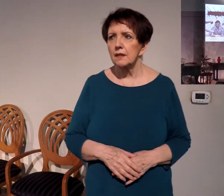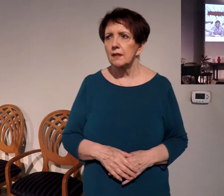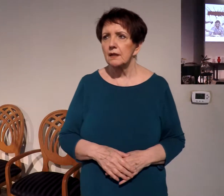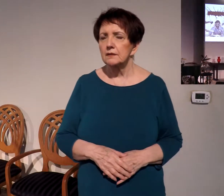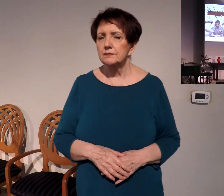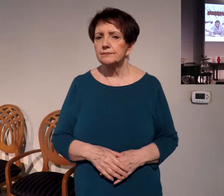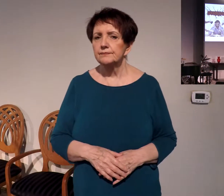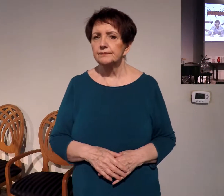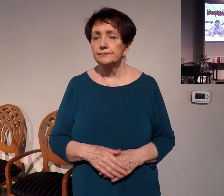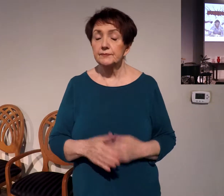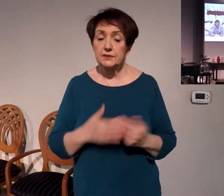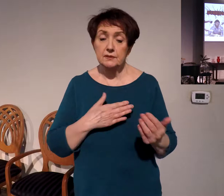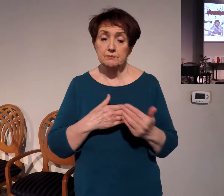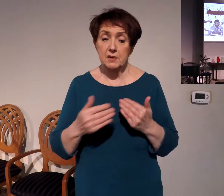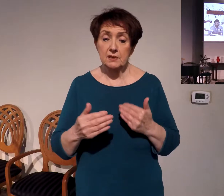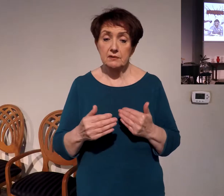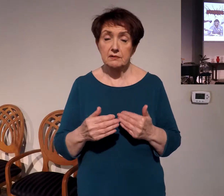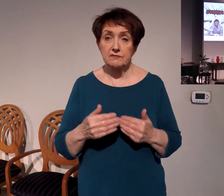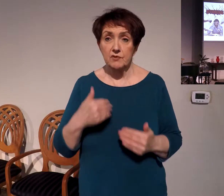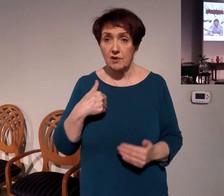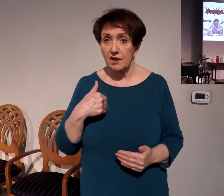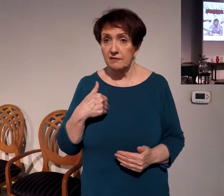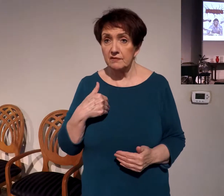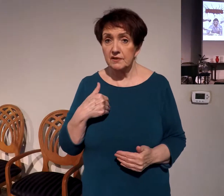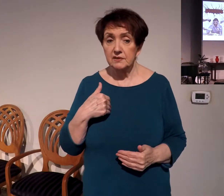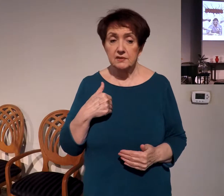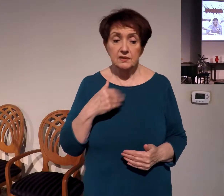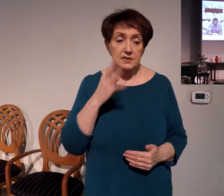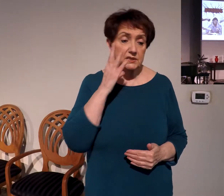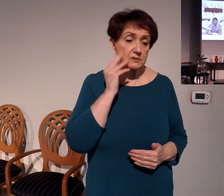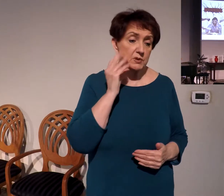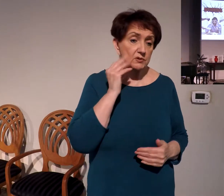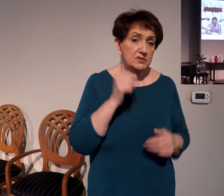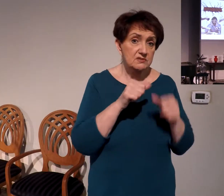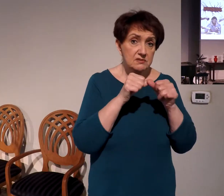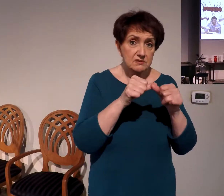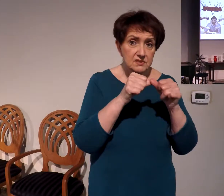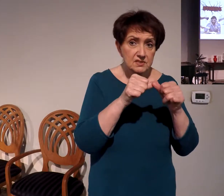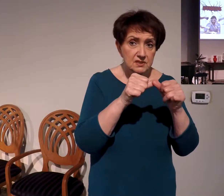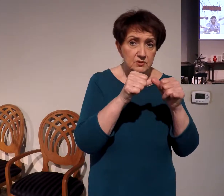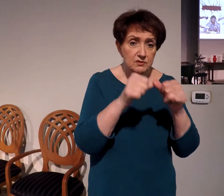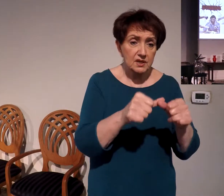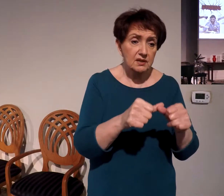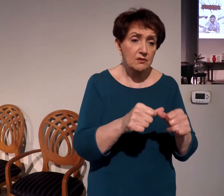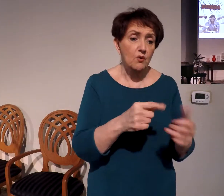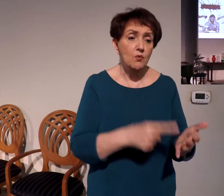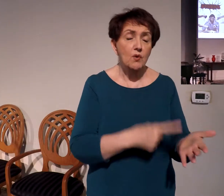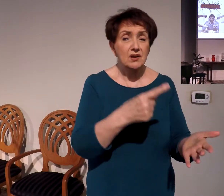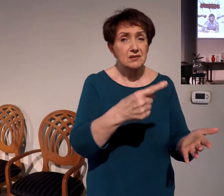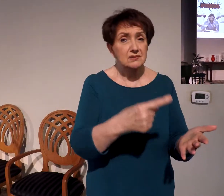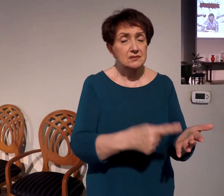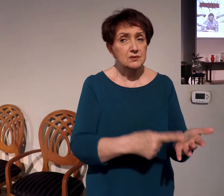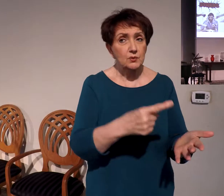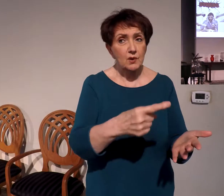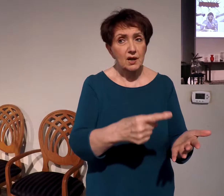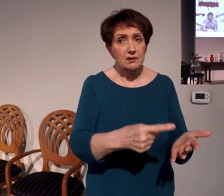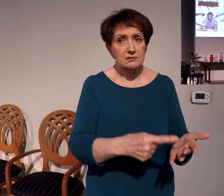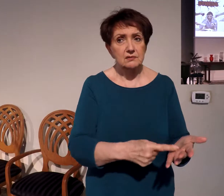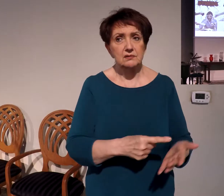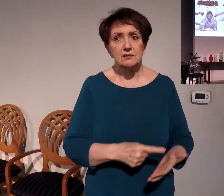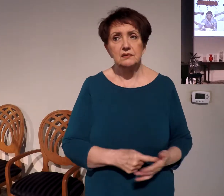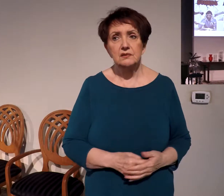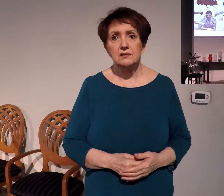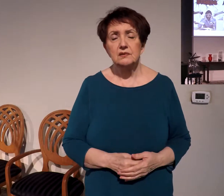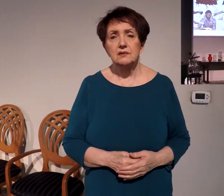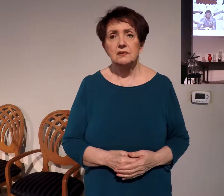And whether we have these experiences chronically or occasionally, one